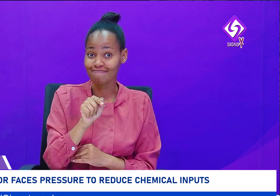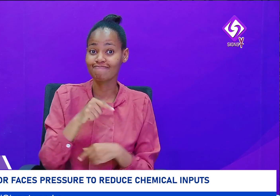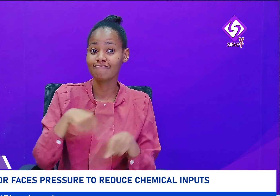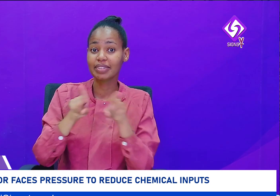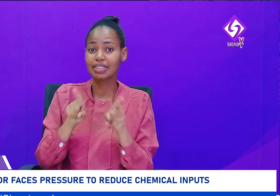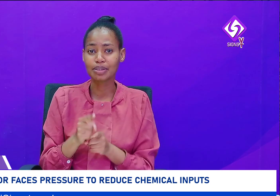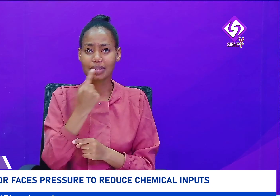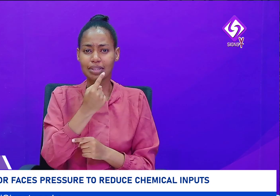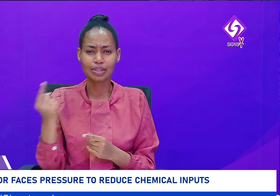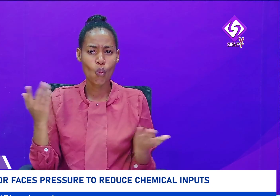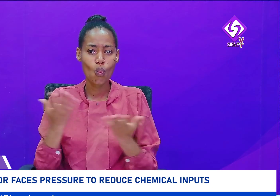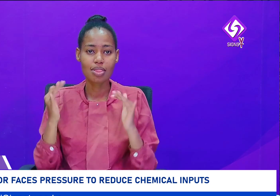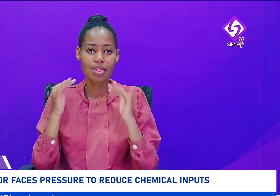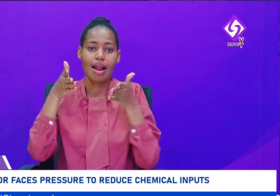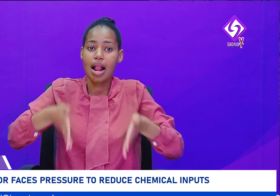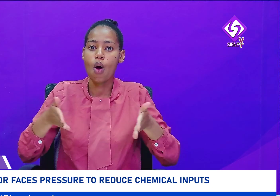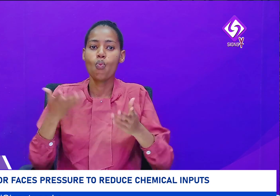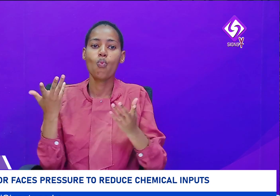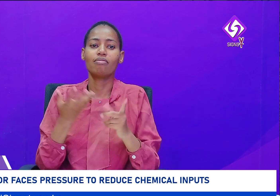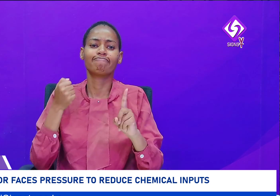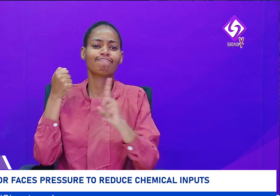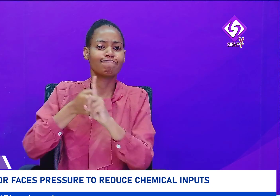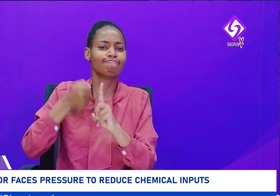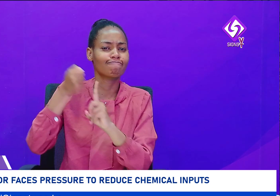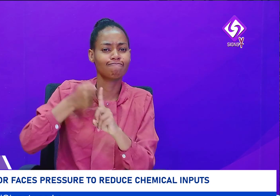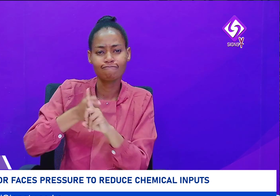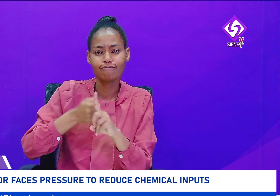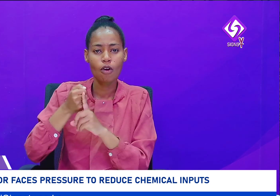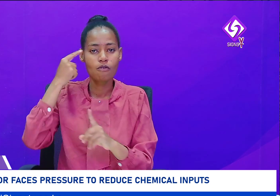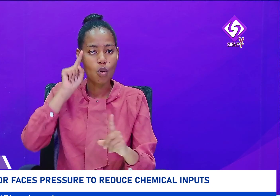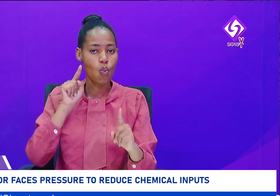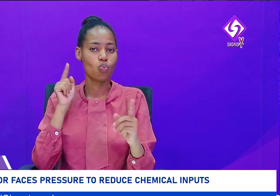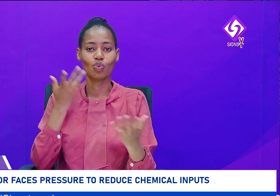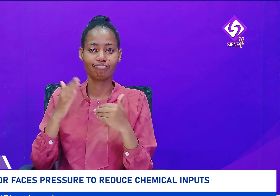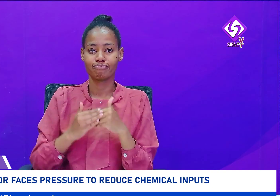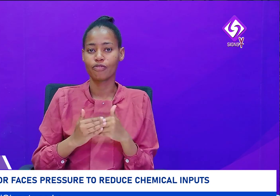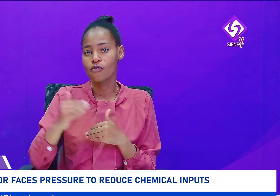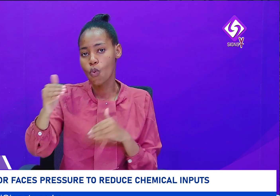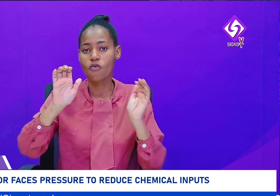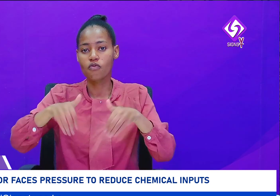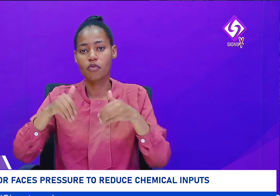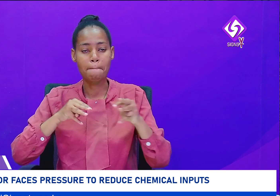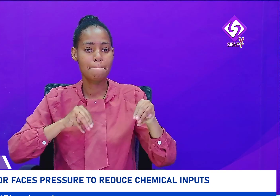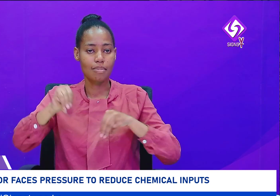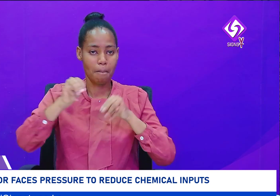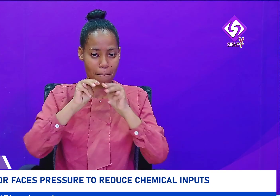Experts and policymakers are now advocating for a shift towards a more sustainable farming method such